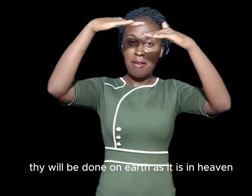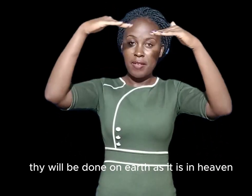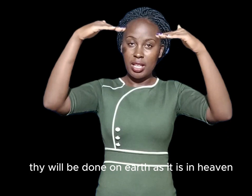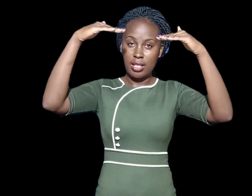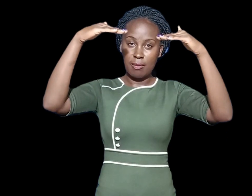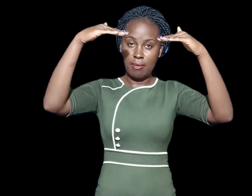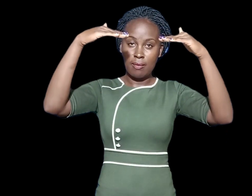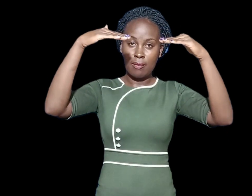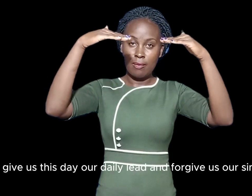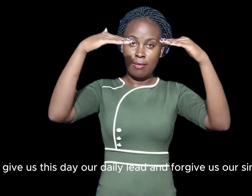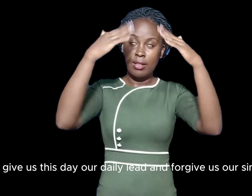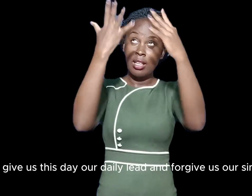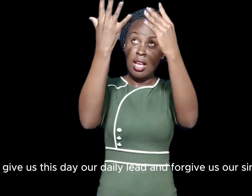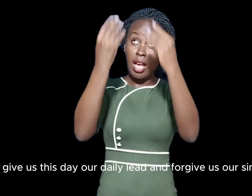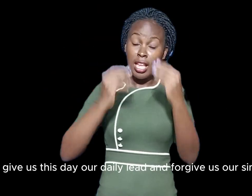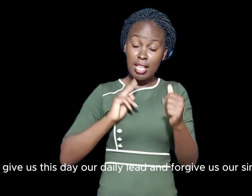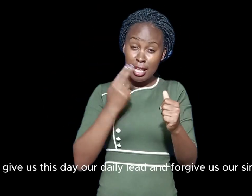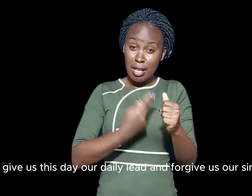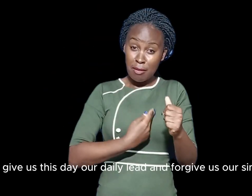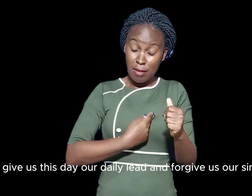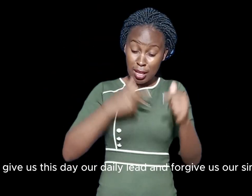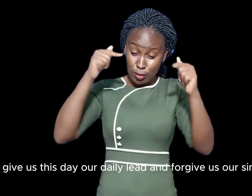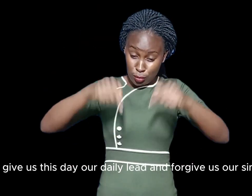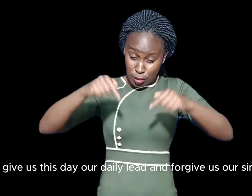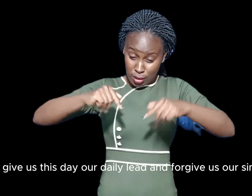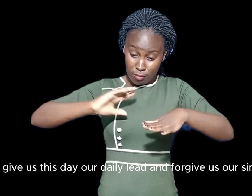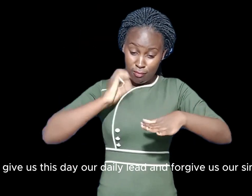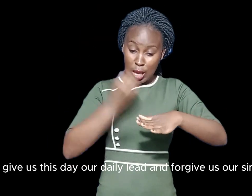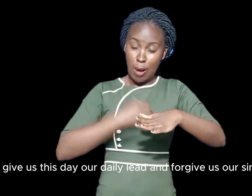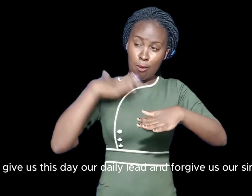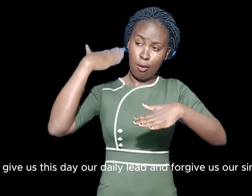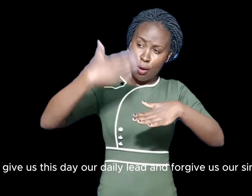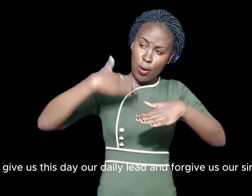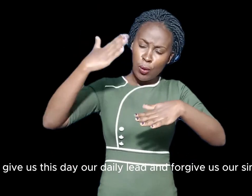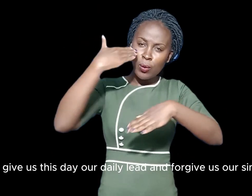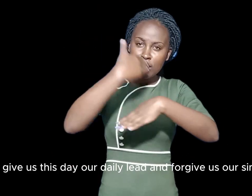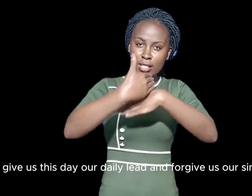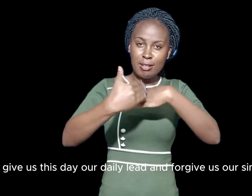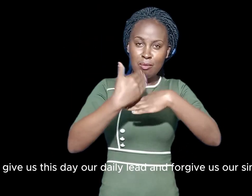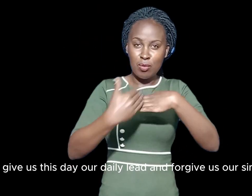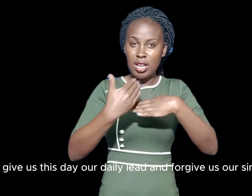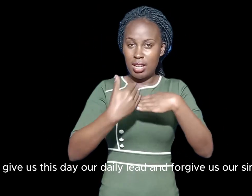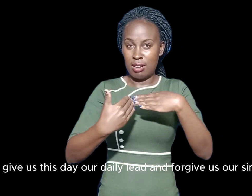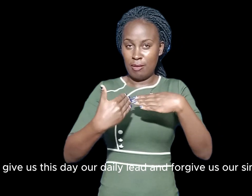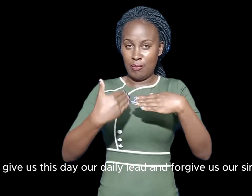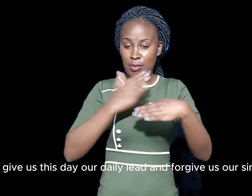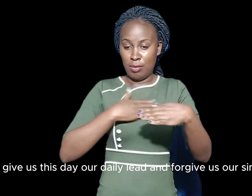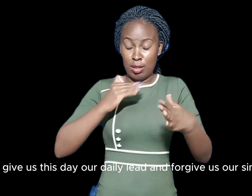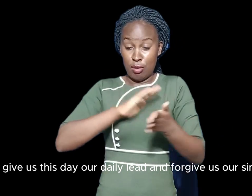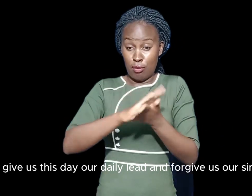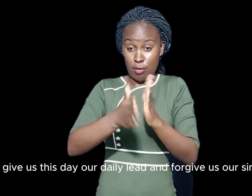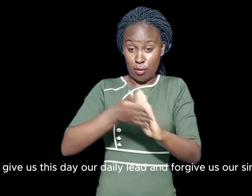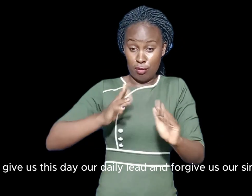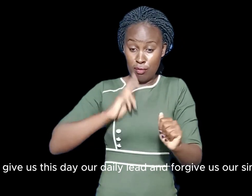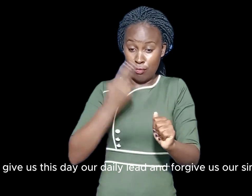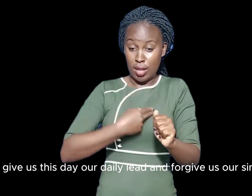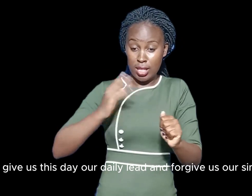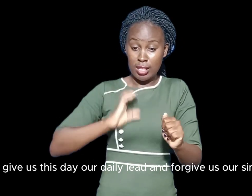Give us this day Our daily bread And forgive us Our sins